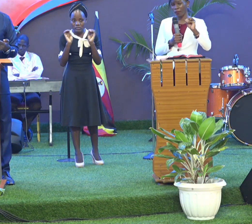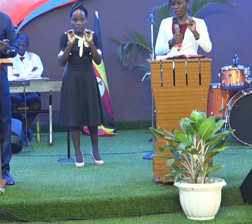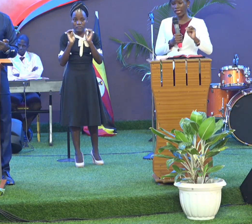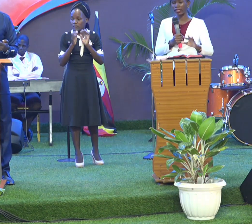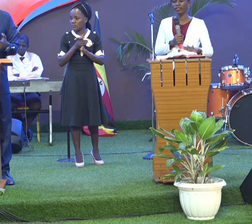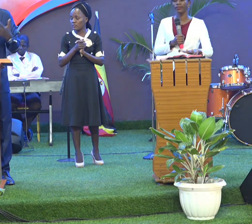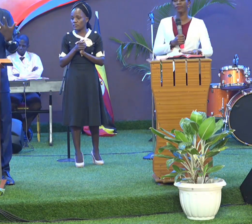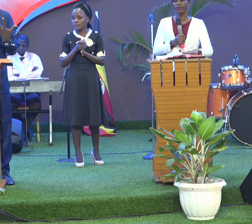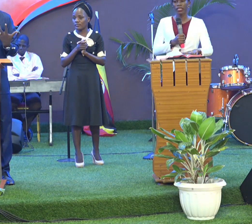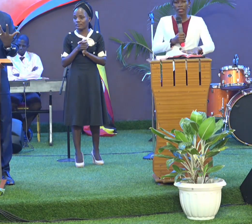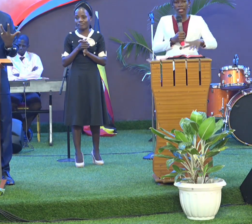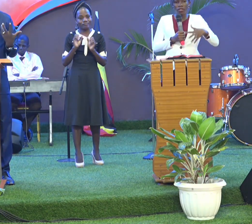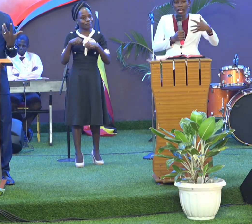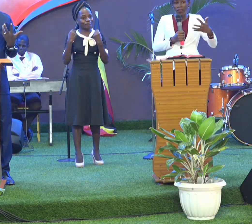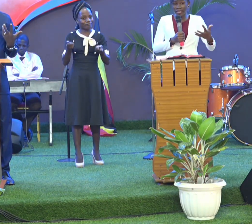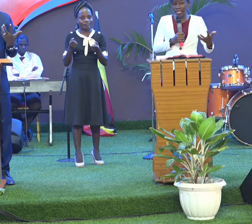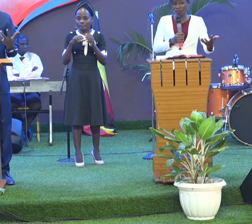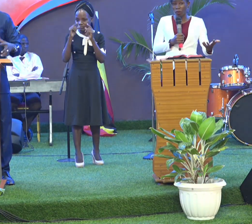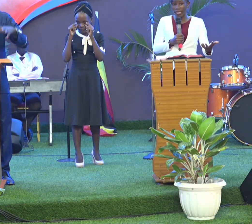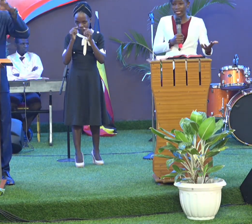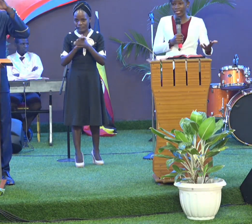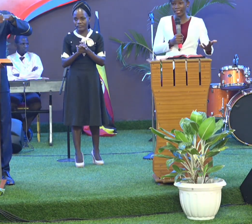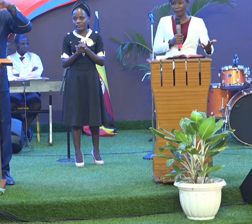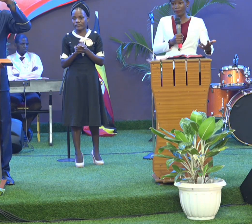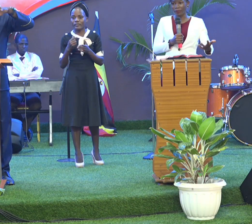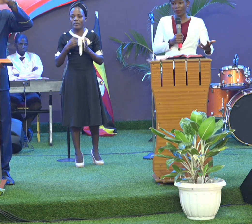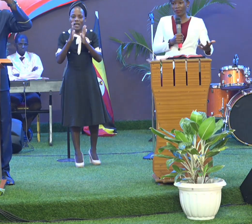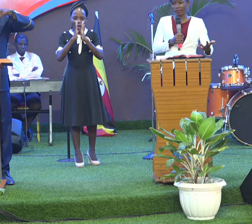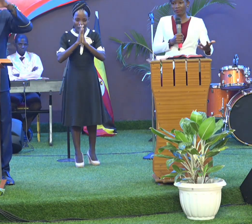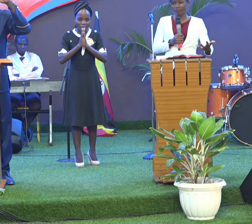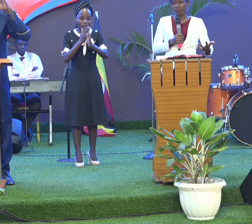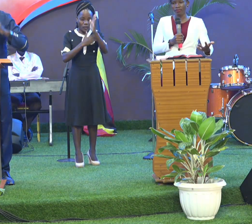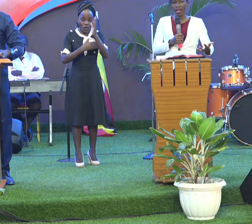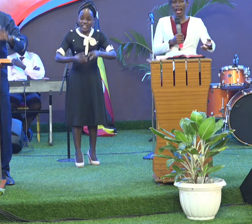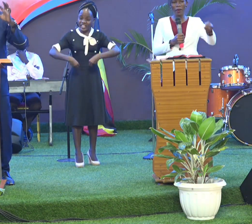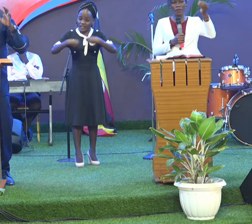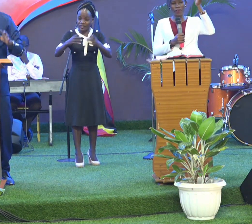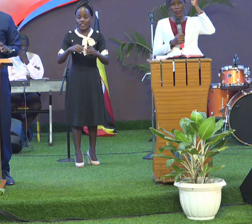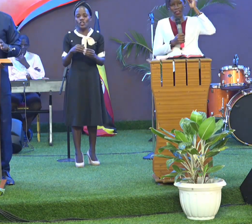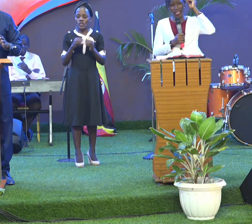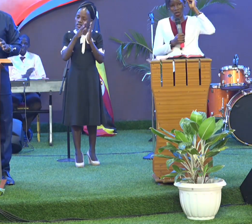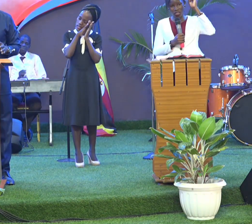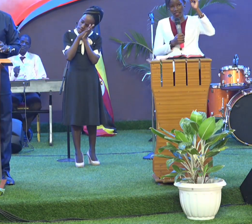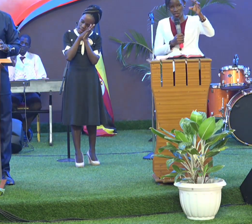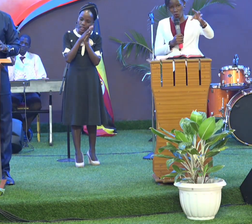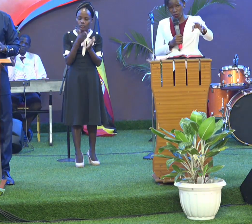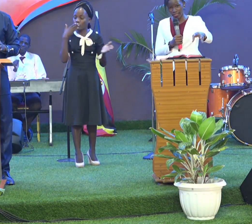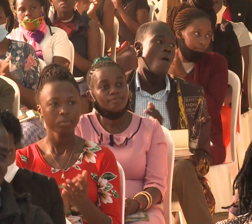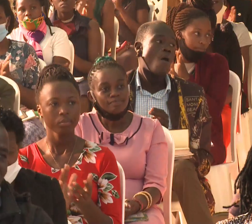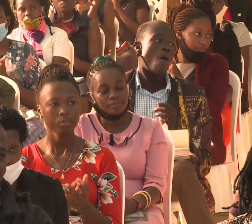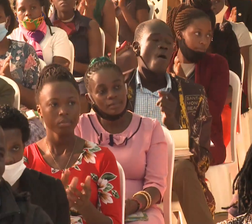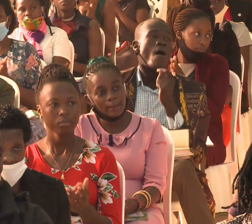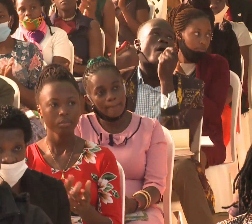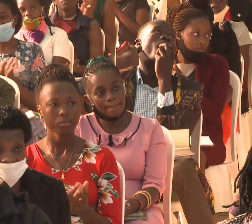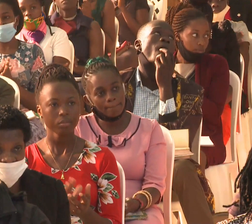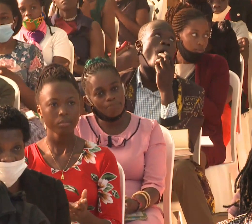in full. Tebakiweza. They don't have it in its fullness. Basabide mukama akuwa otulo otulungi. I pray for you that the Lord gives you good